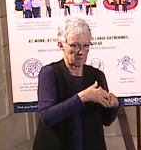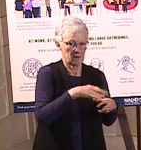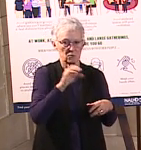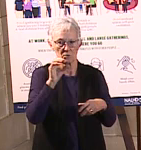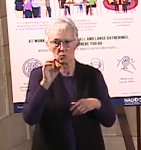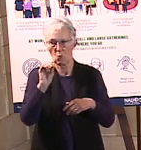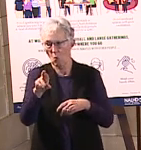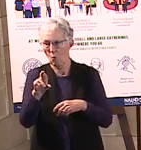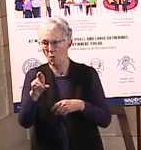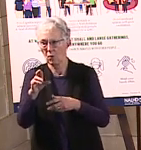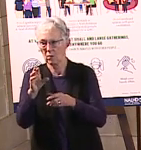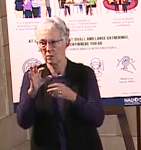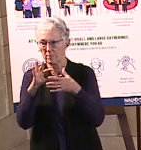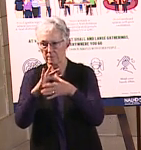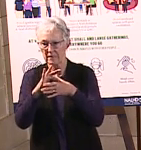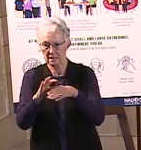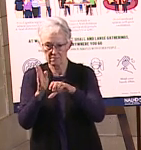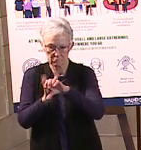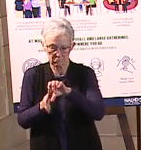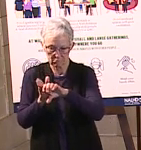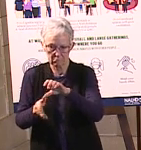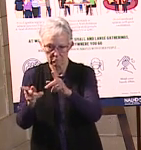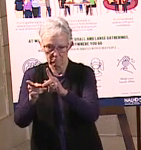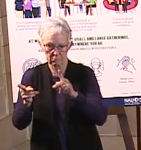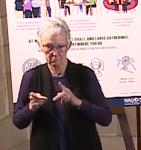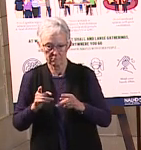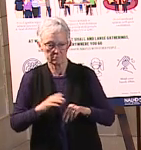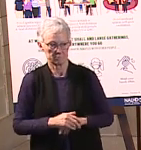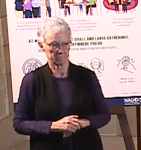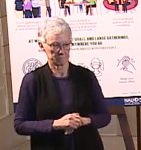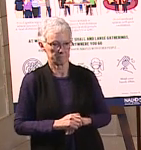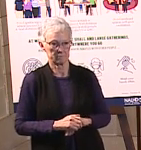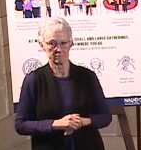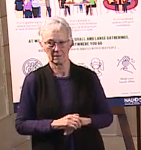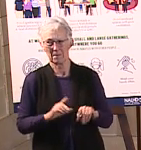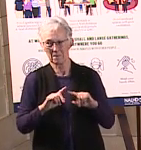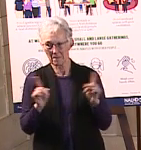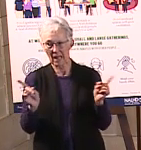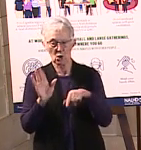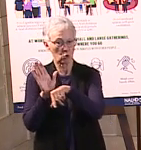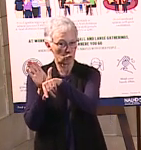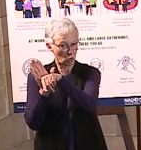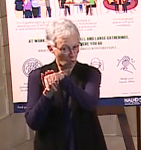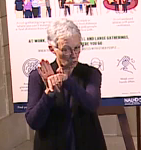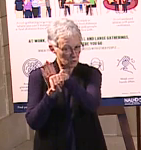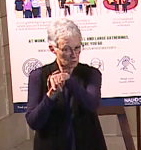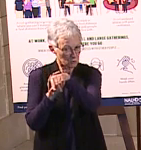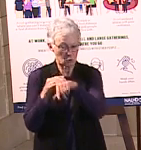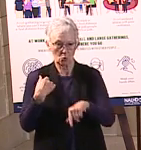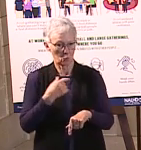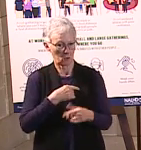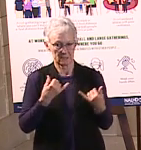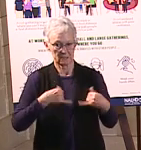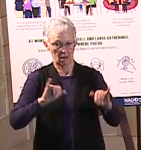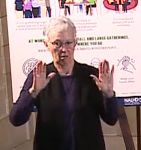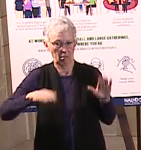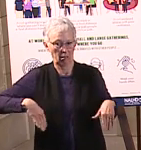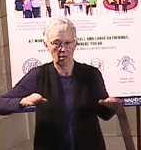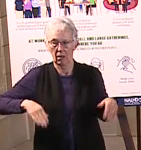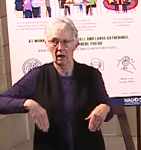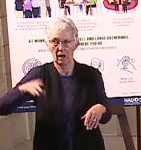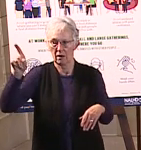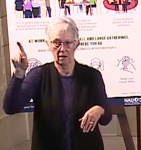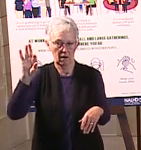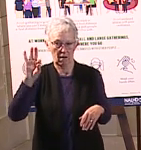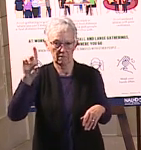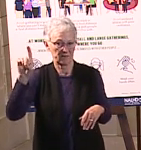example, again, I'm going to caution everybody, we're still waiting to get that emergency use authorization from the FDA, so we don't even have